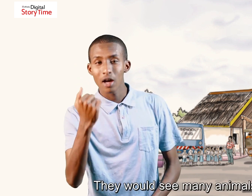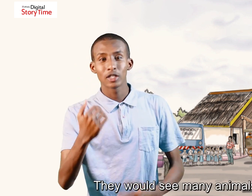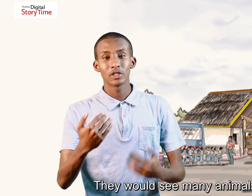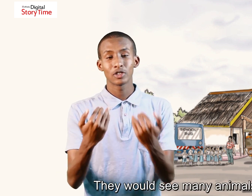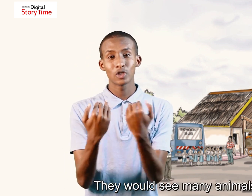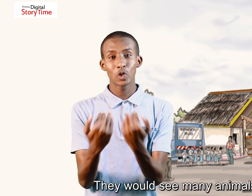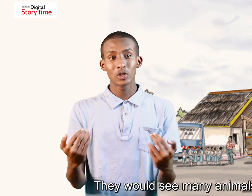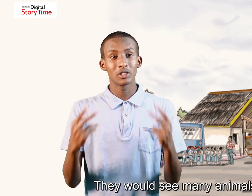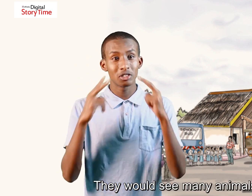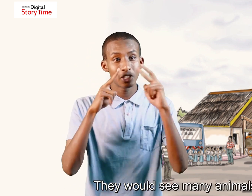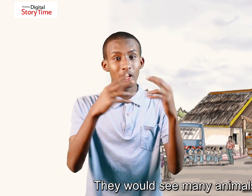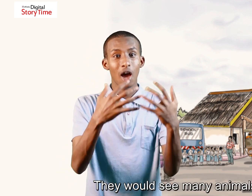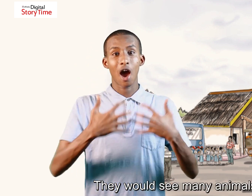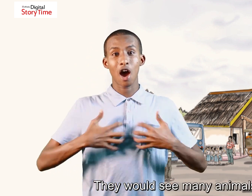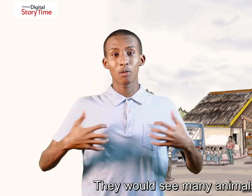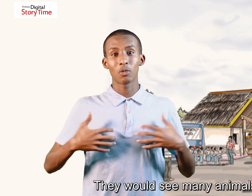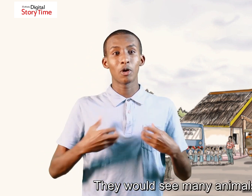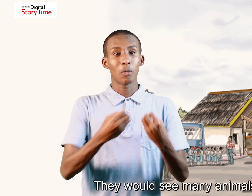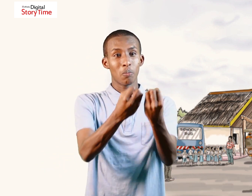They will see many animals.